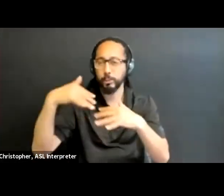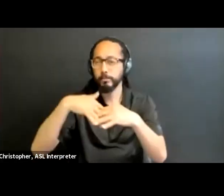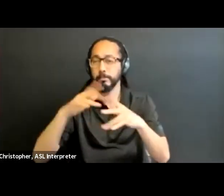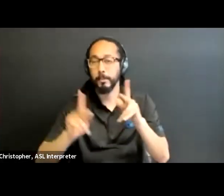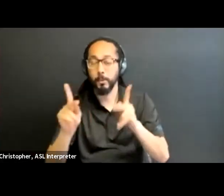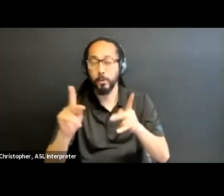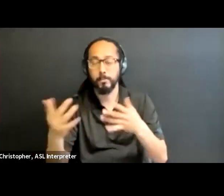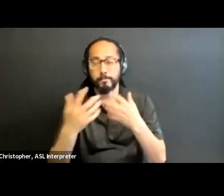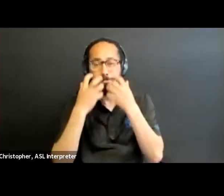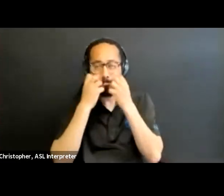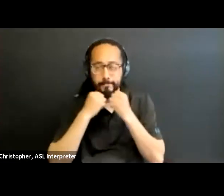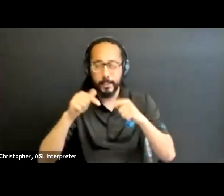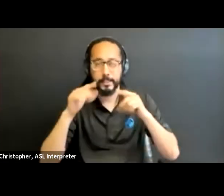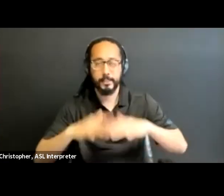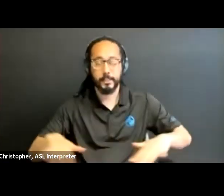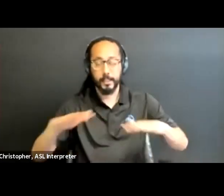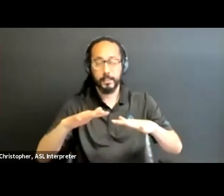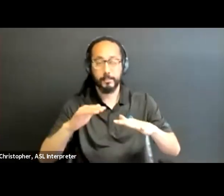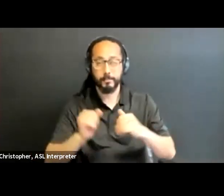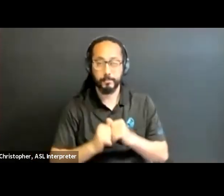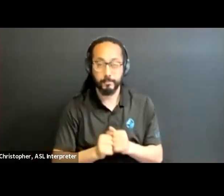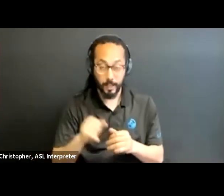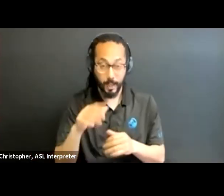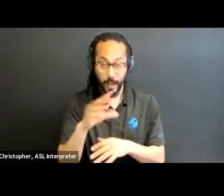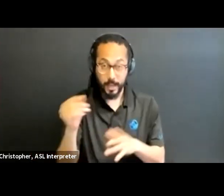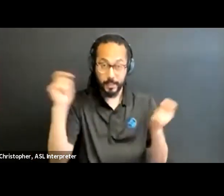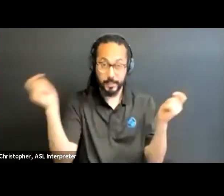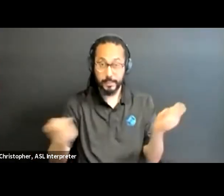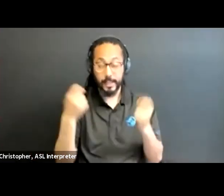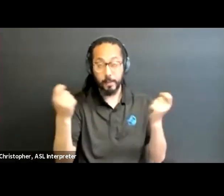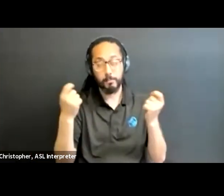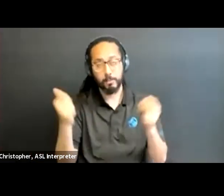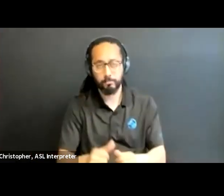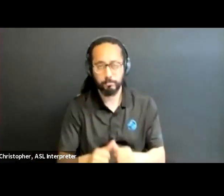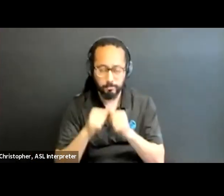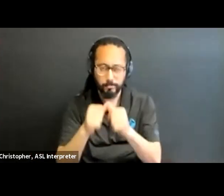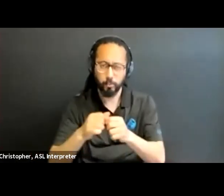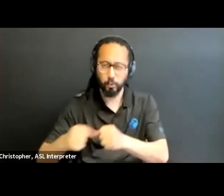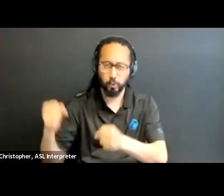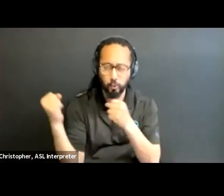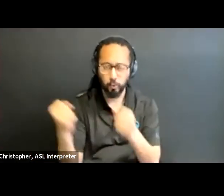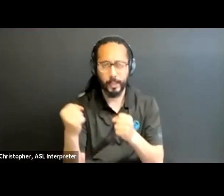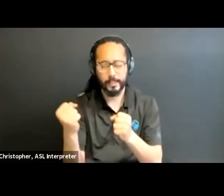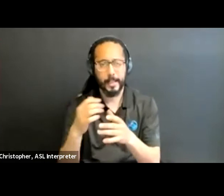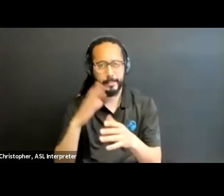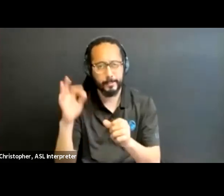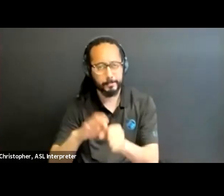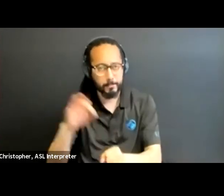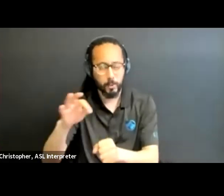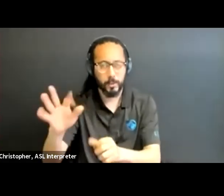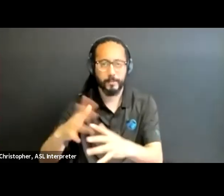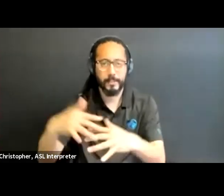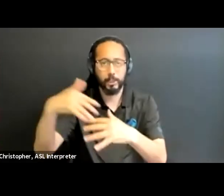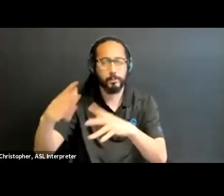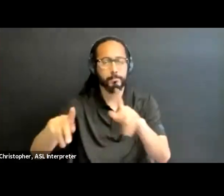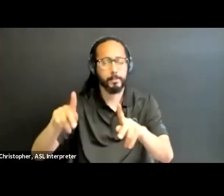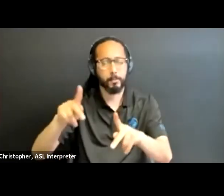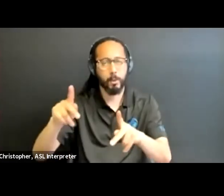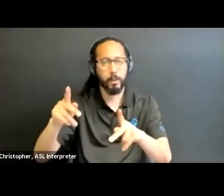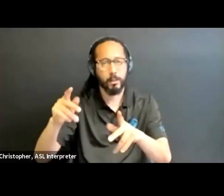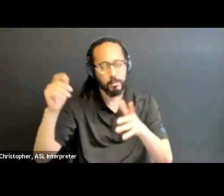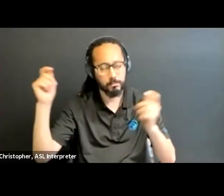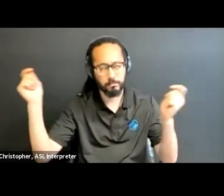lands and in celebrating the continued strength and spirit of Indigenous peoples. The ongoing